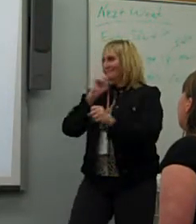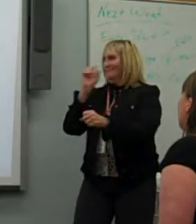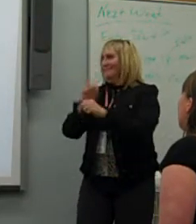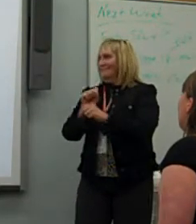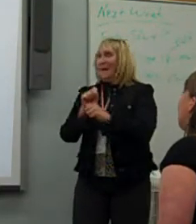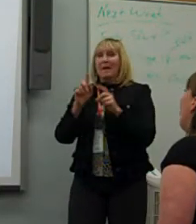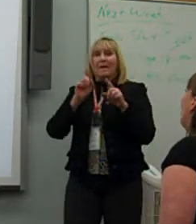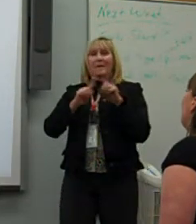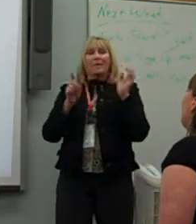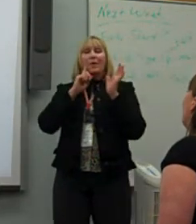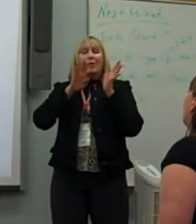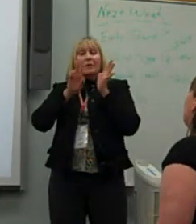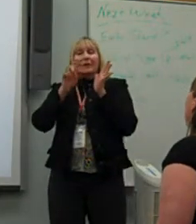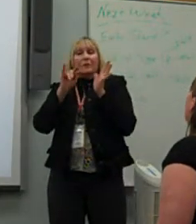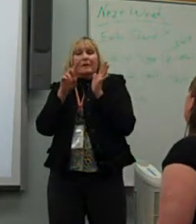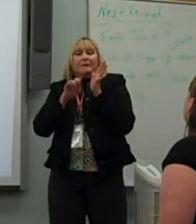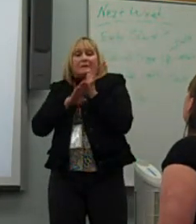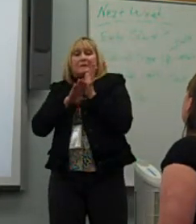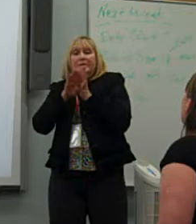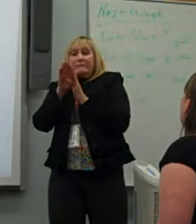that could be a whole other workshop.